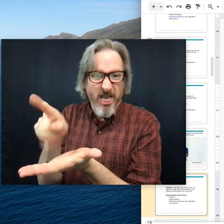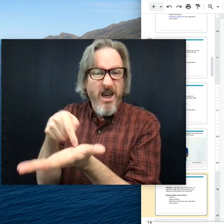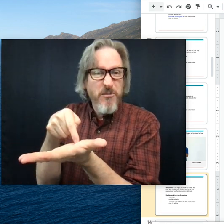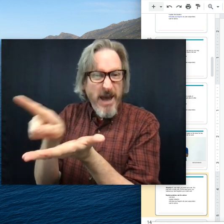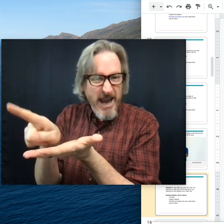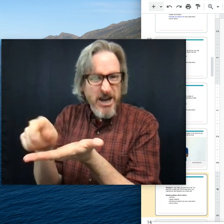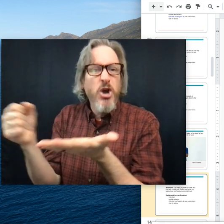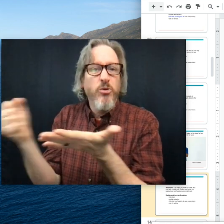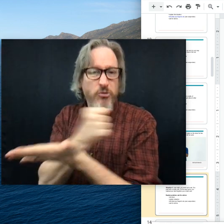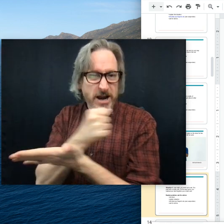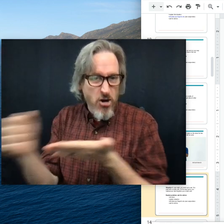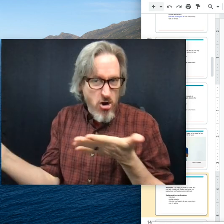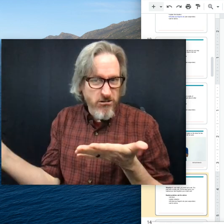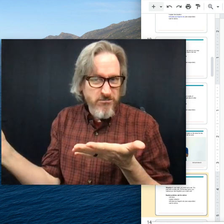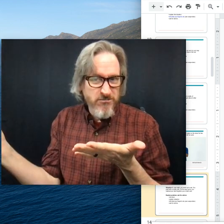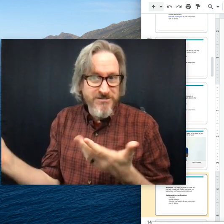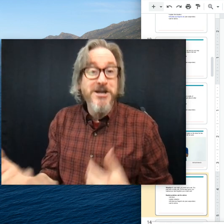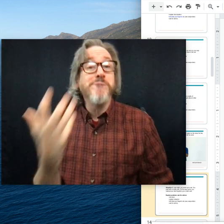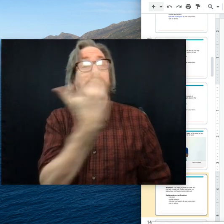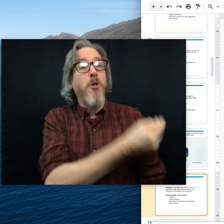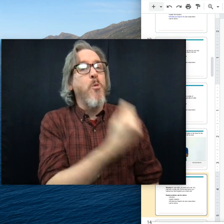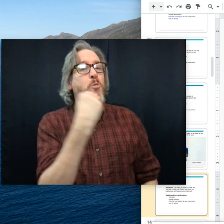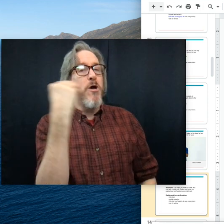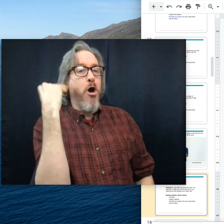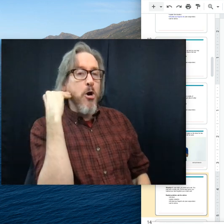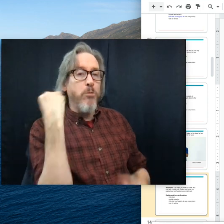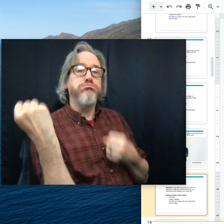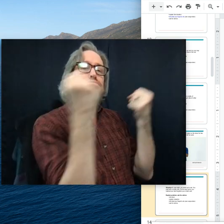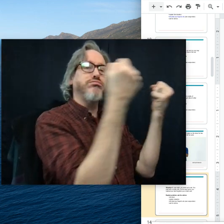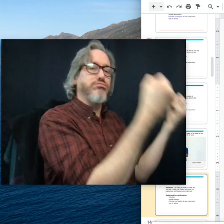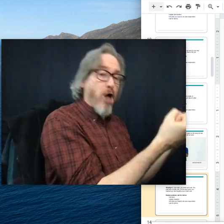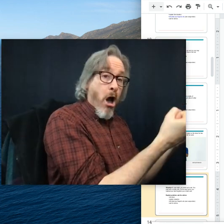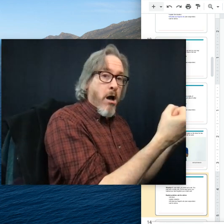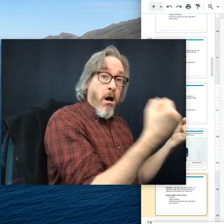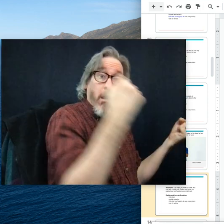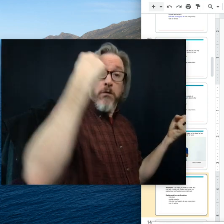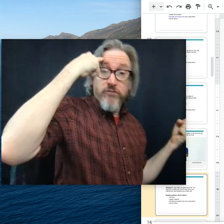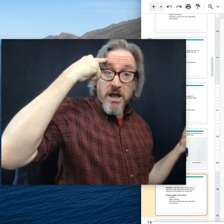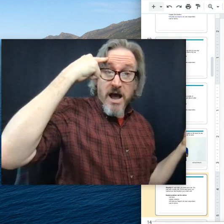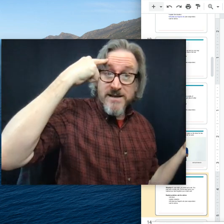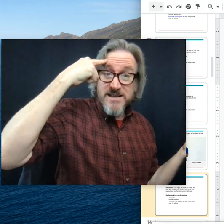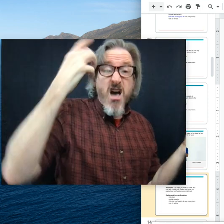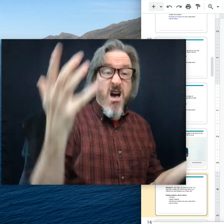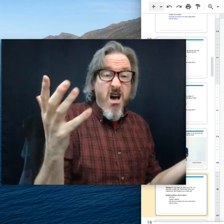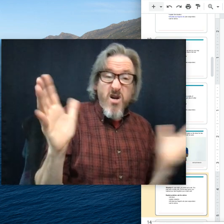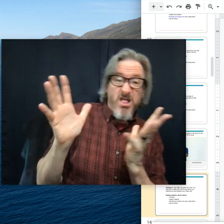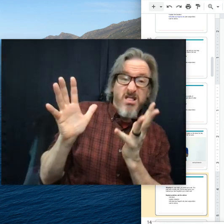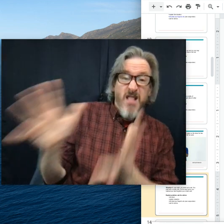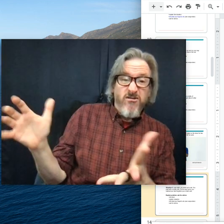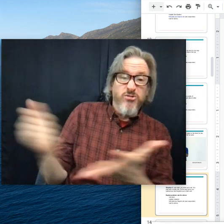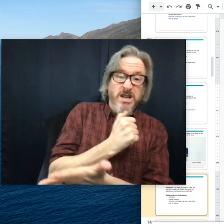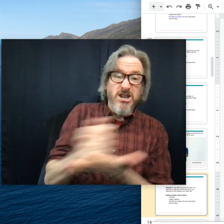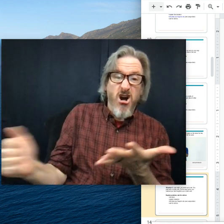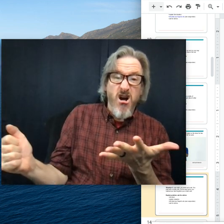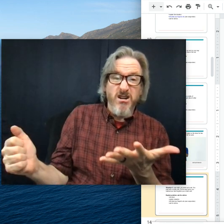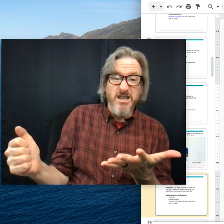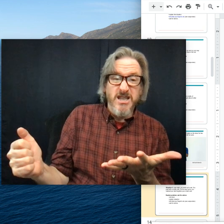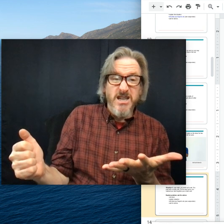paid credit card. Went home, realized